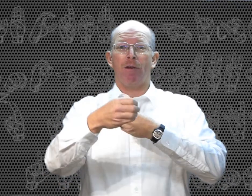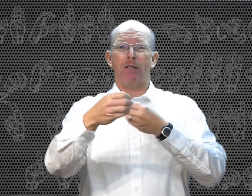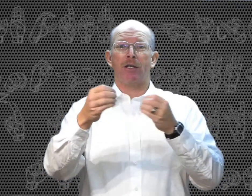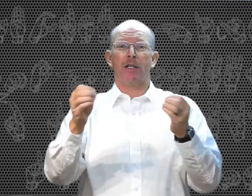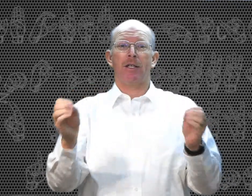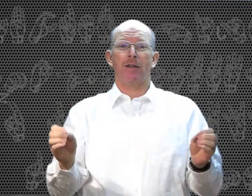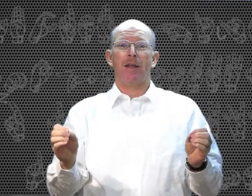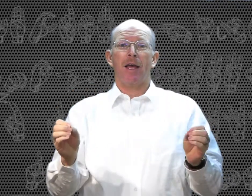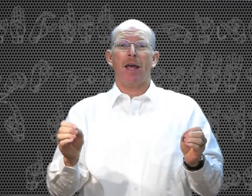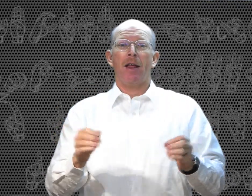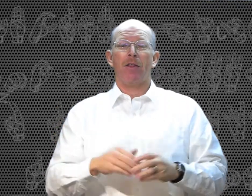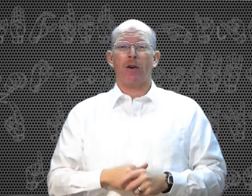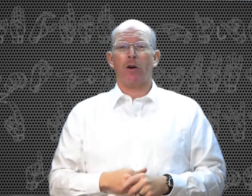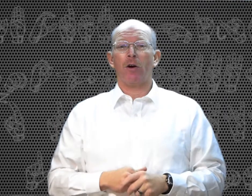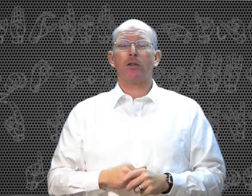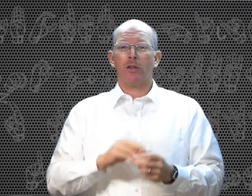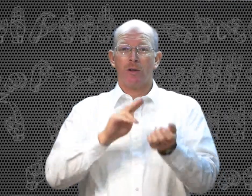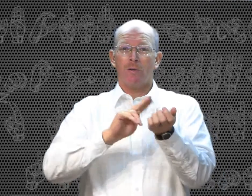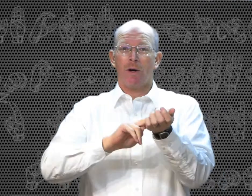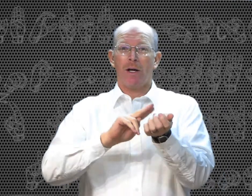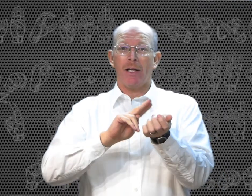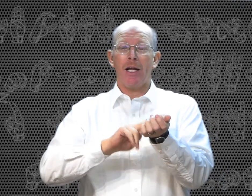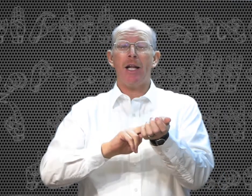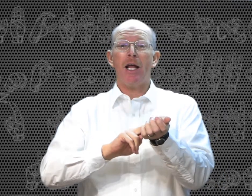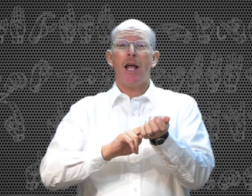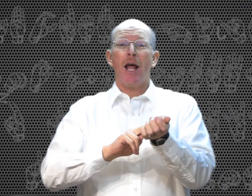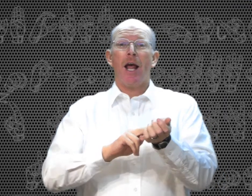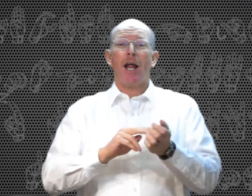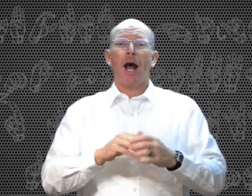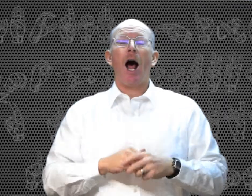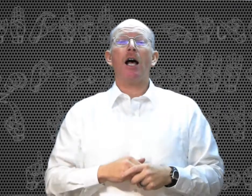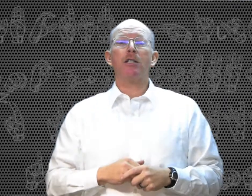office. And the nurse, we already did.